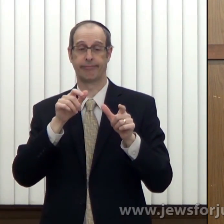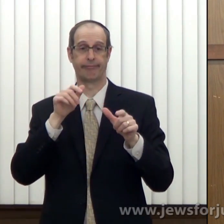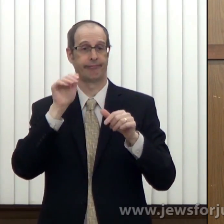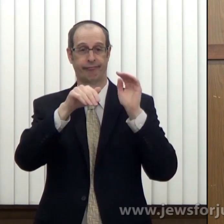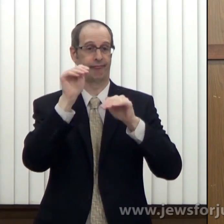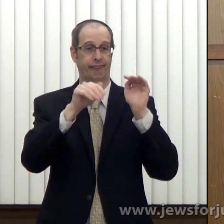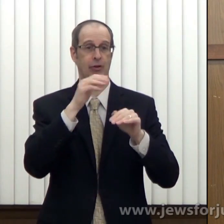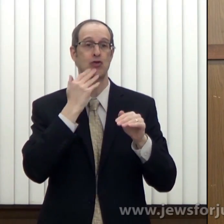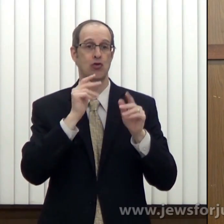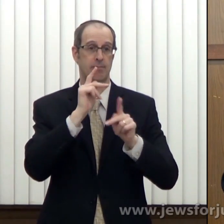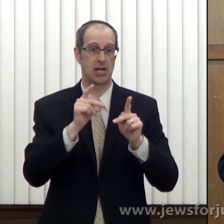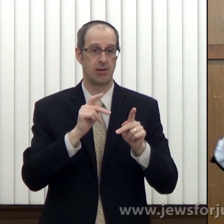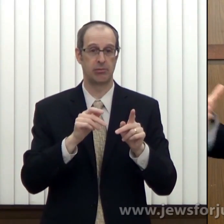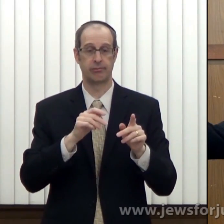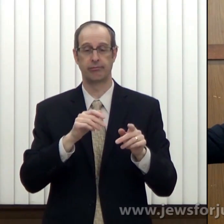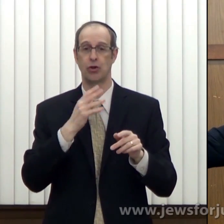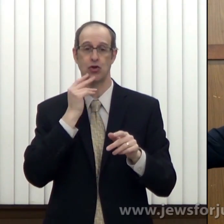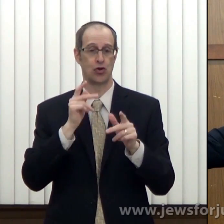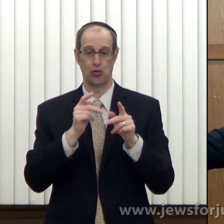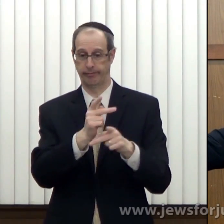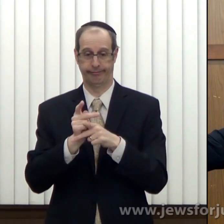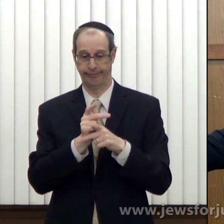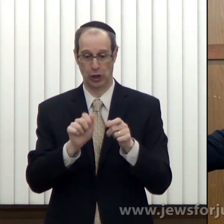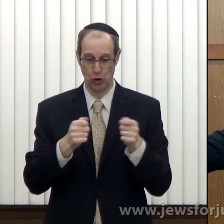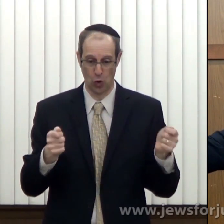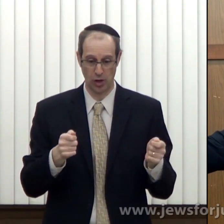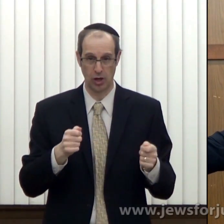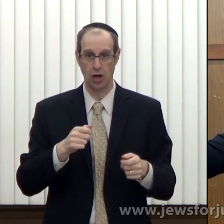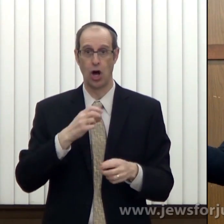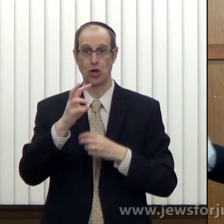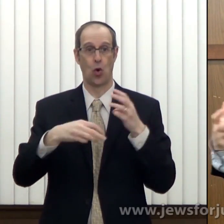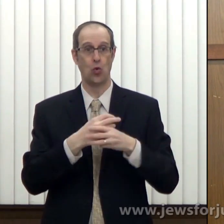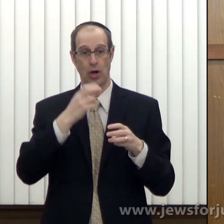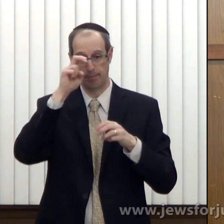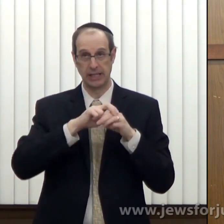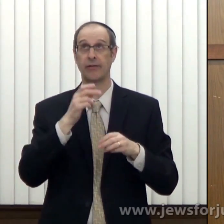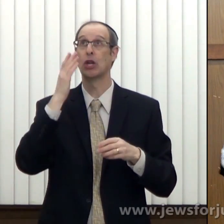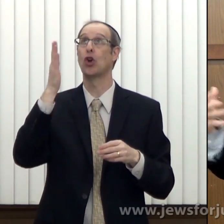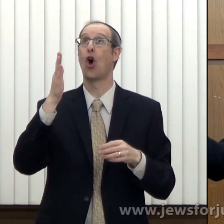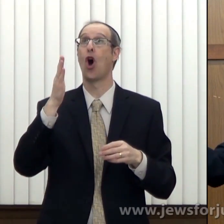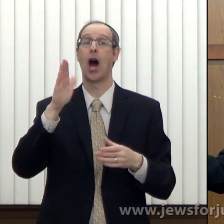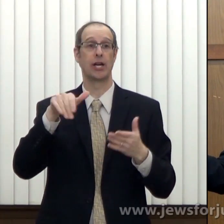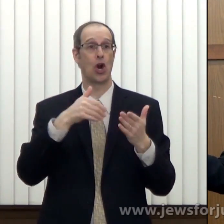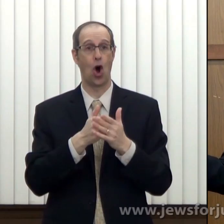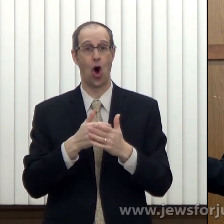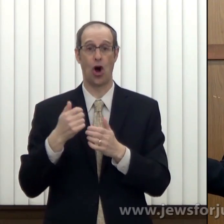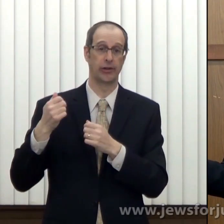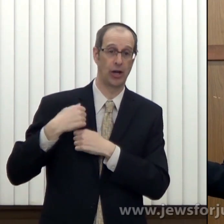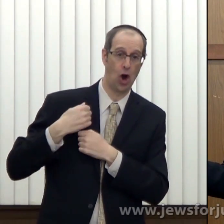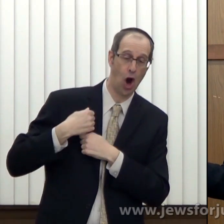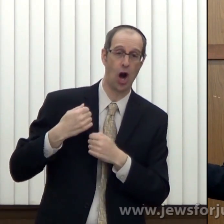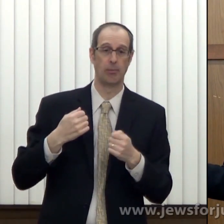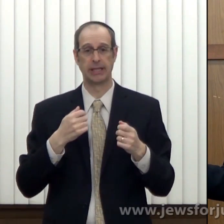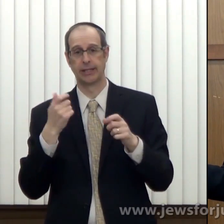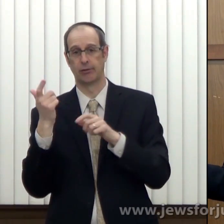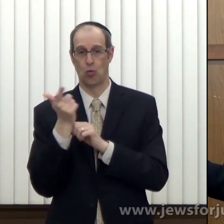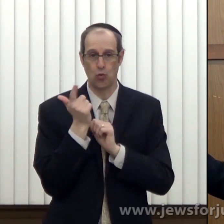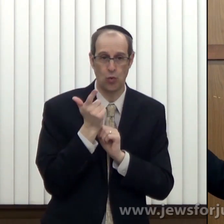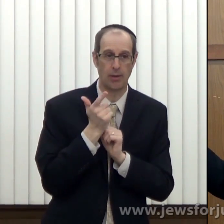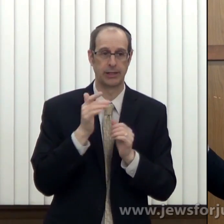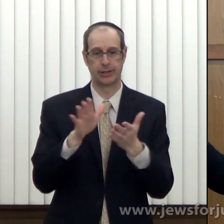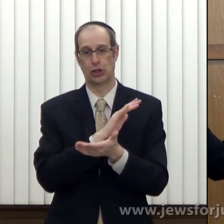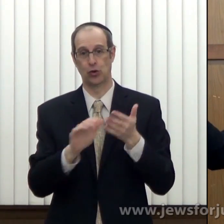the Torah. The whole world becomes believers in God, and all the weapons of war are destroyed and there's peace throughout the